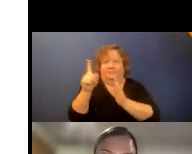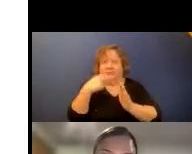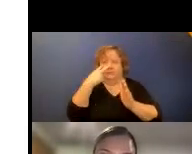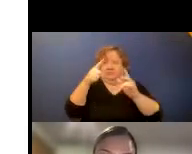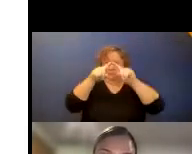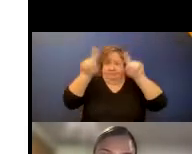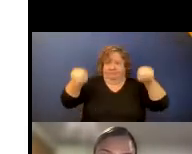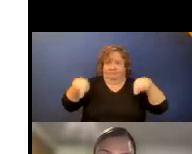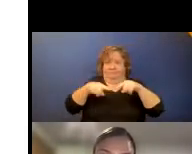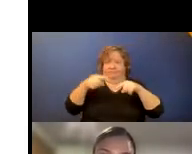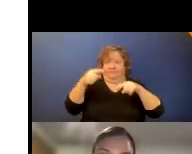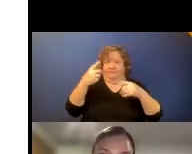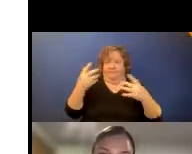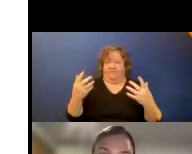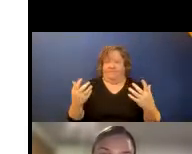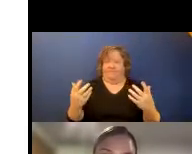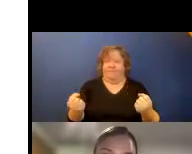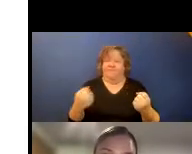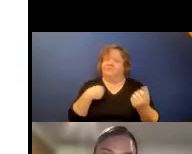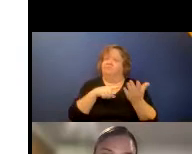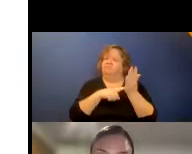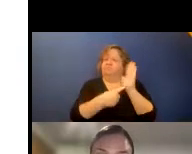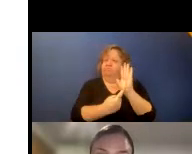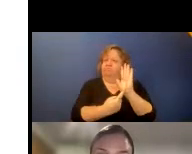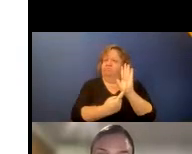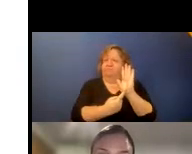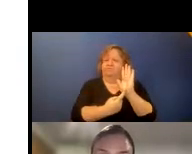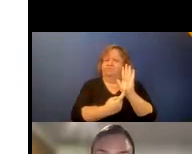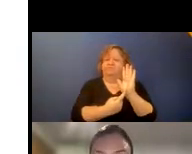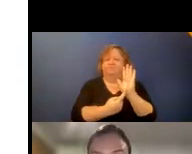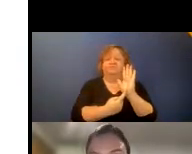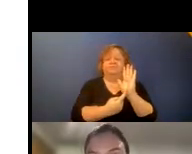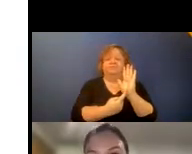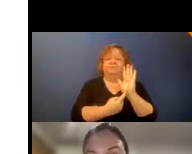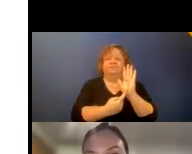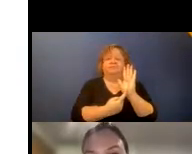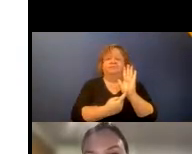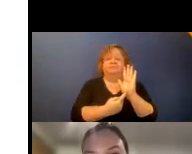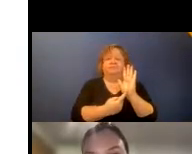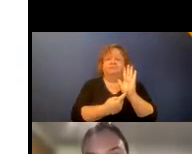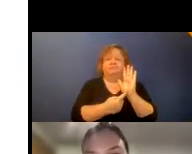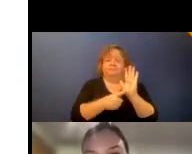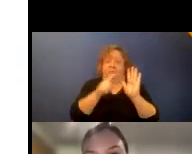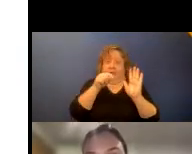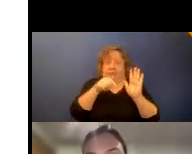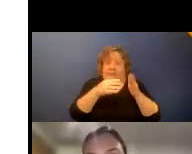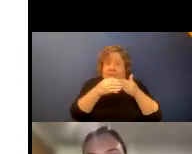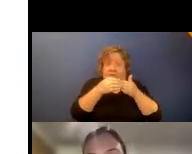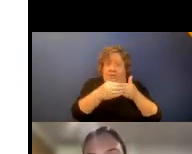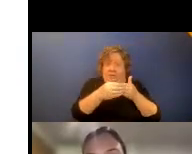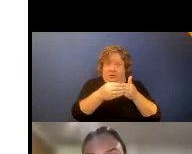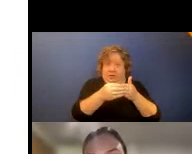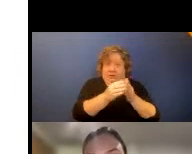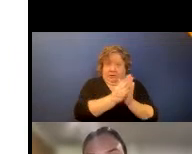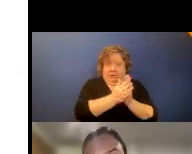stream of work that sits alongside the development of the toolkit, which is really our engagement stream.